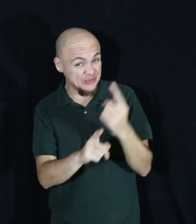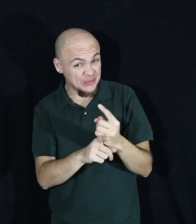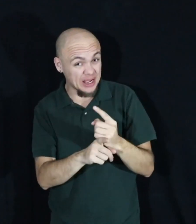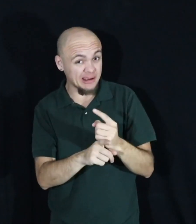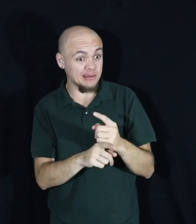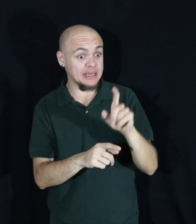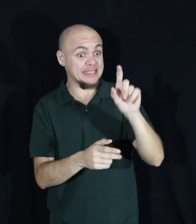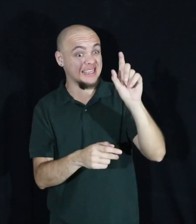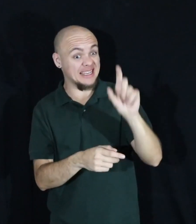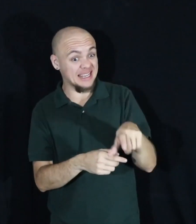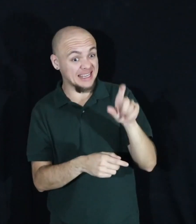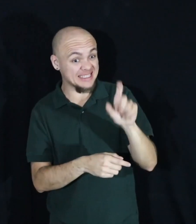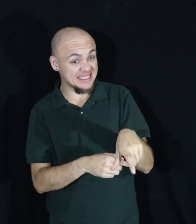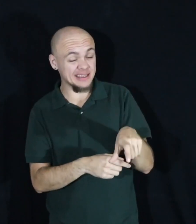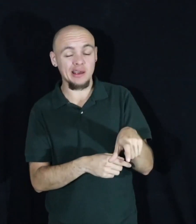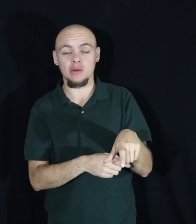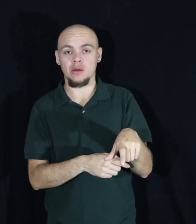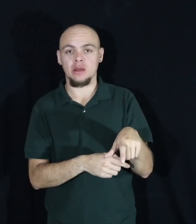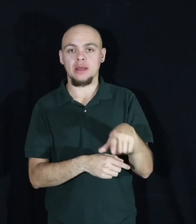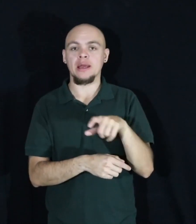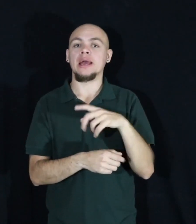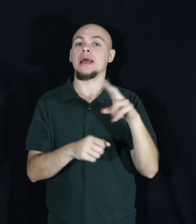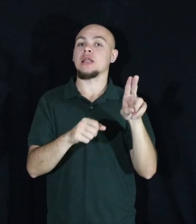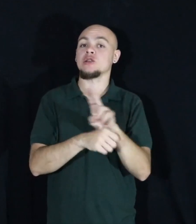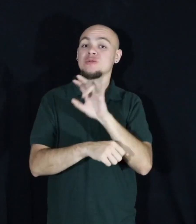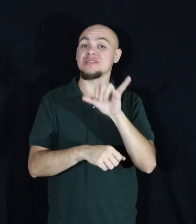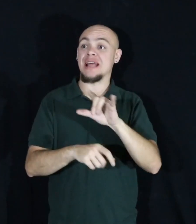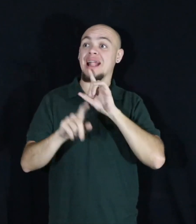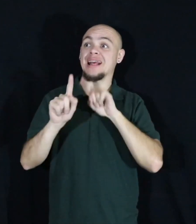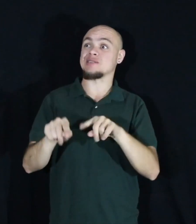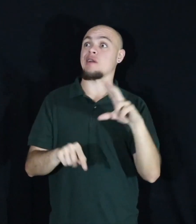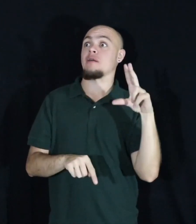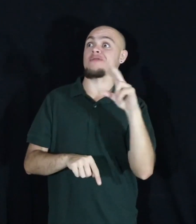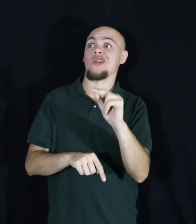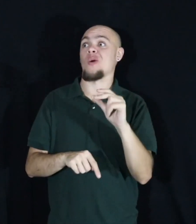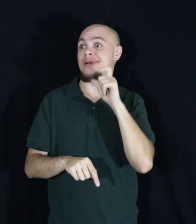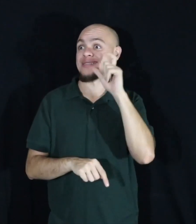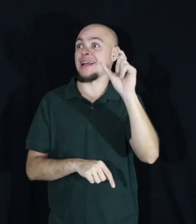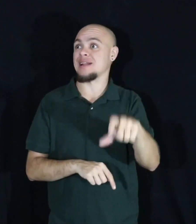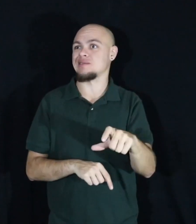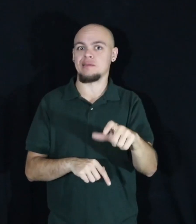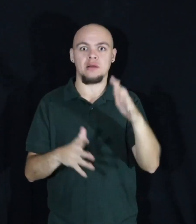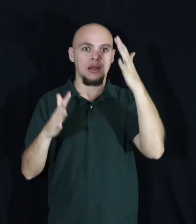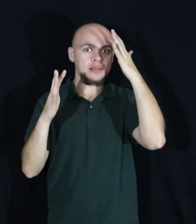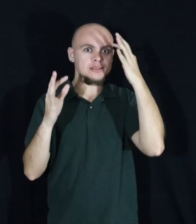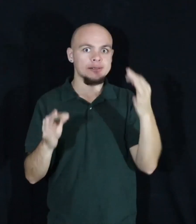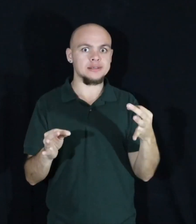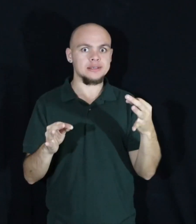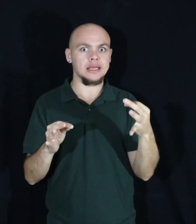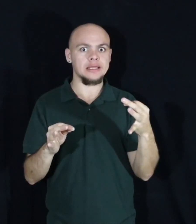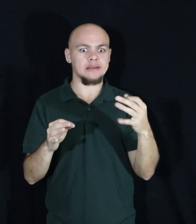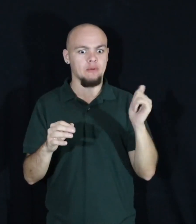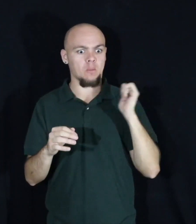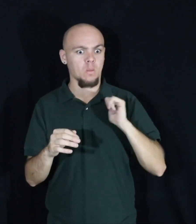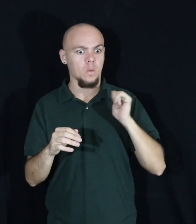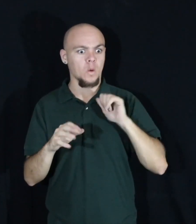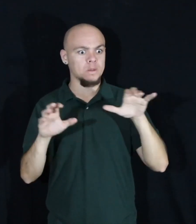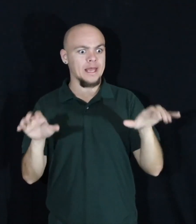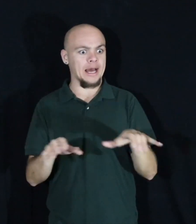it necessary, and then use the answer to take decisive and bold action,